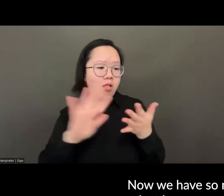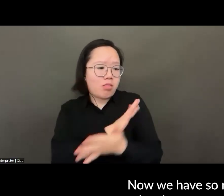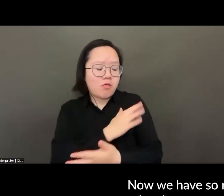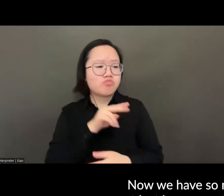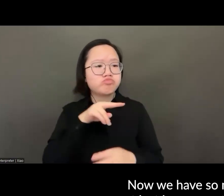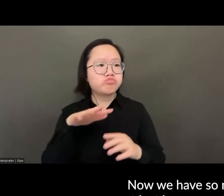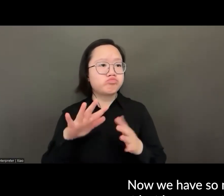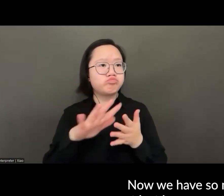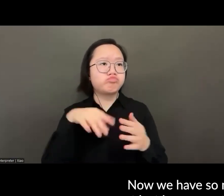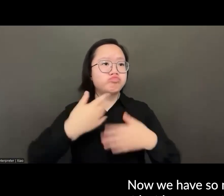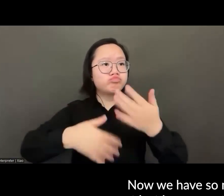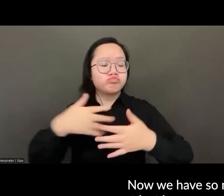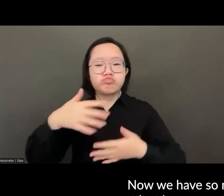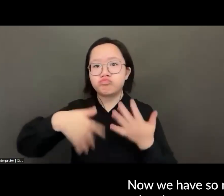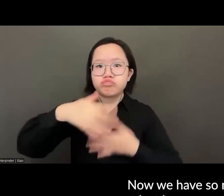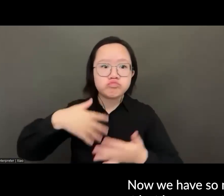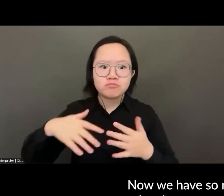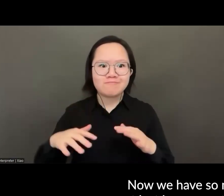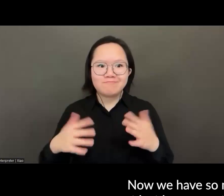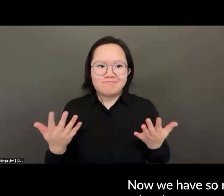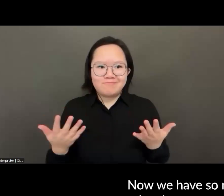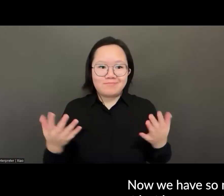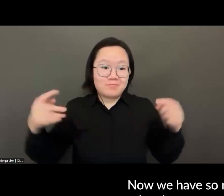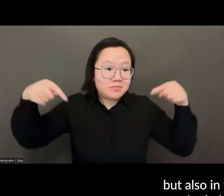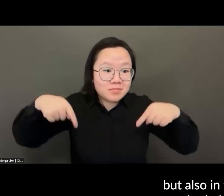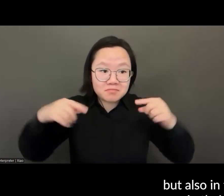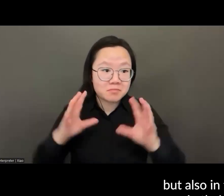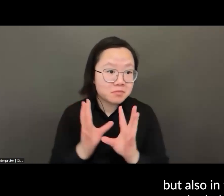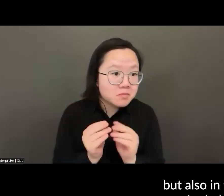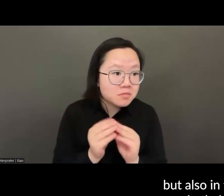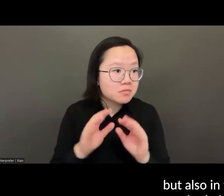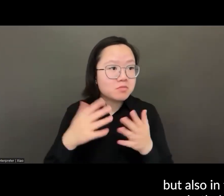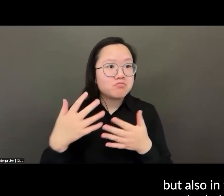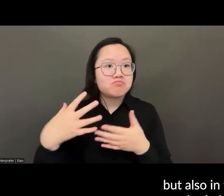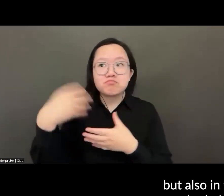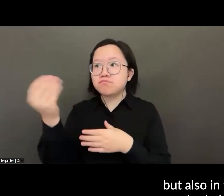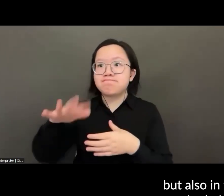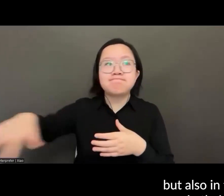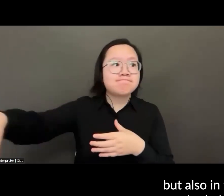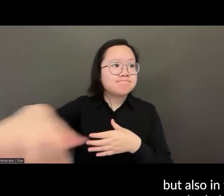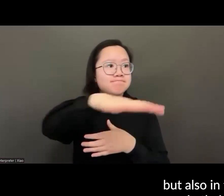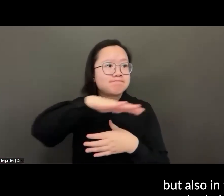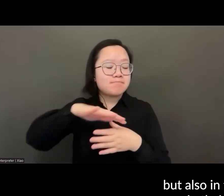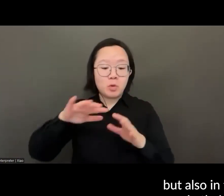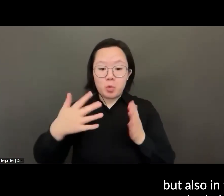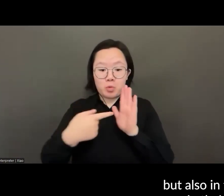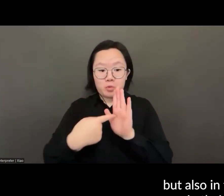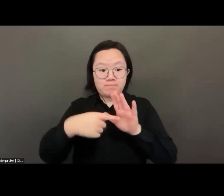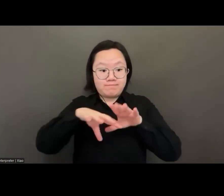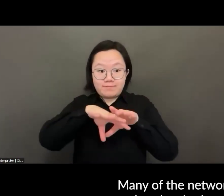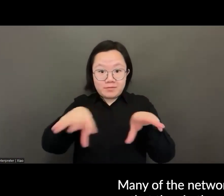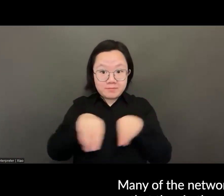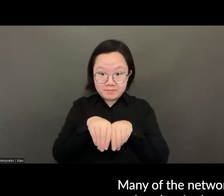of it, not just in our meetings and other places, but also in families itself, in their